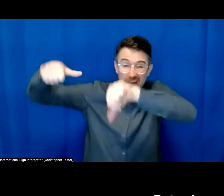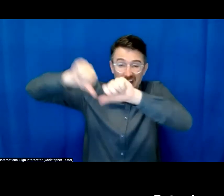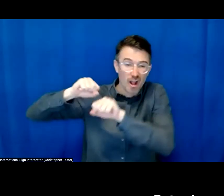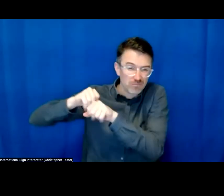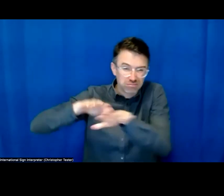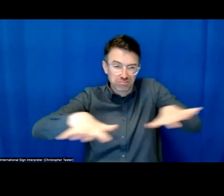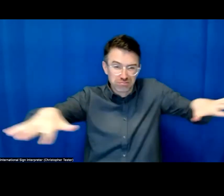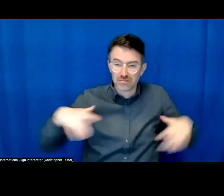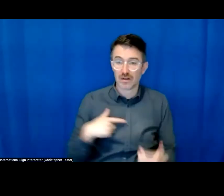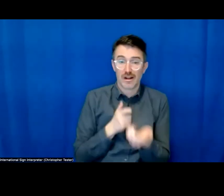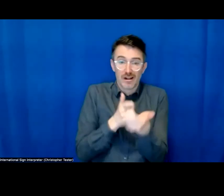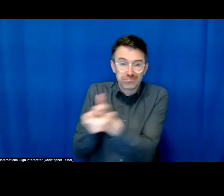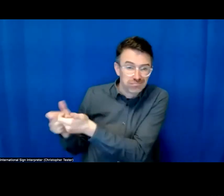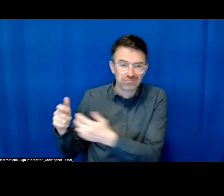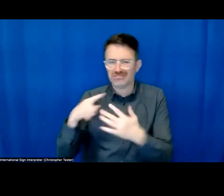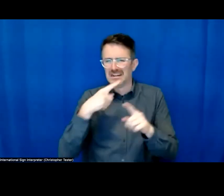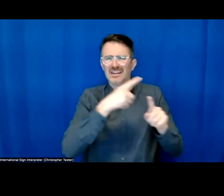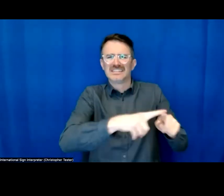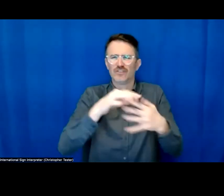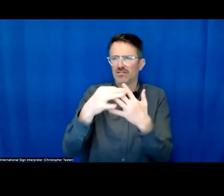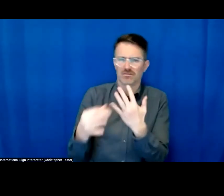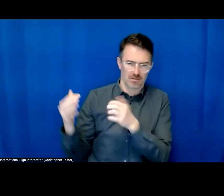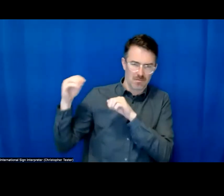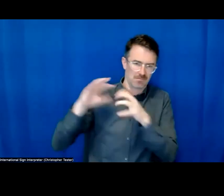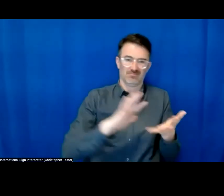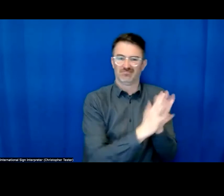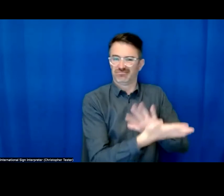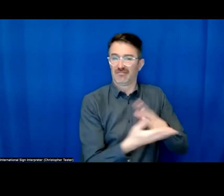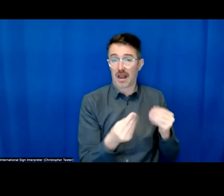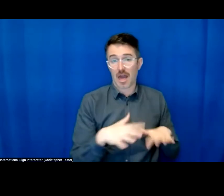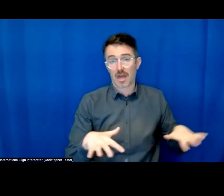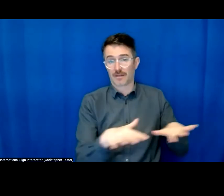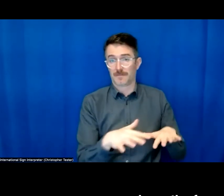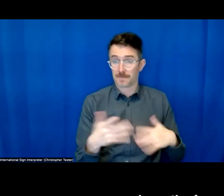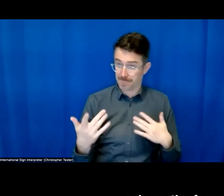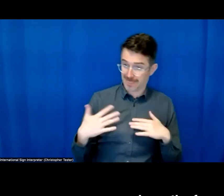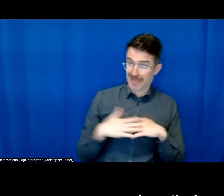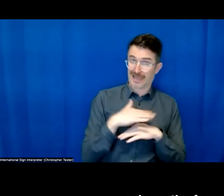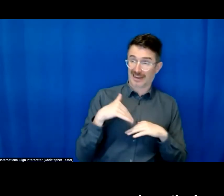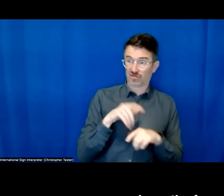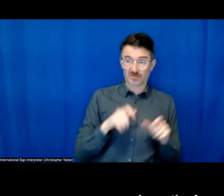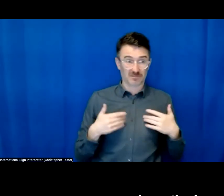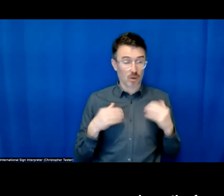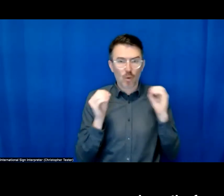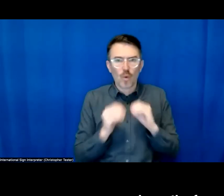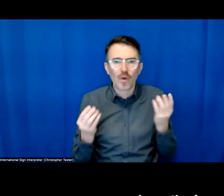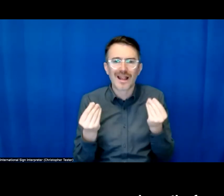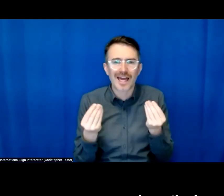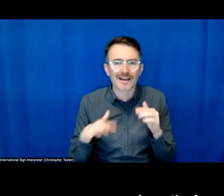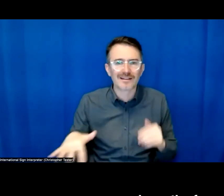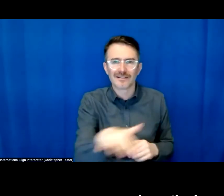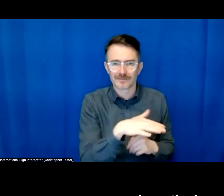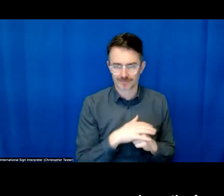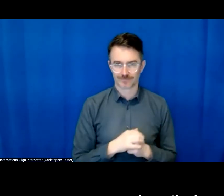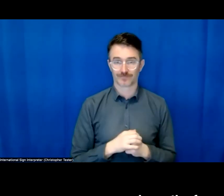have no land, and only 1.1% indigenous people with disabilities rely on the forest, which